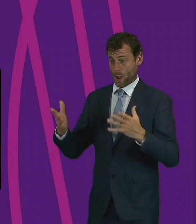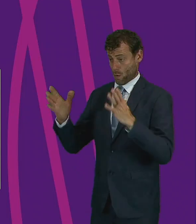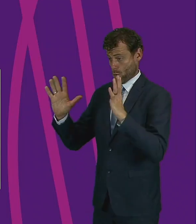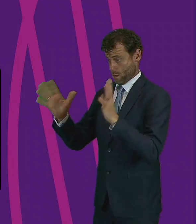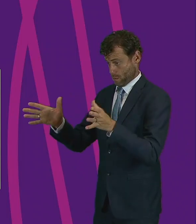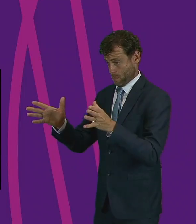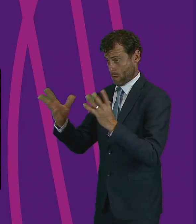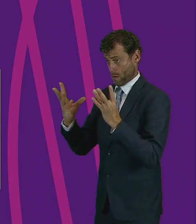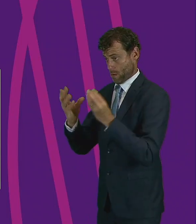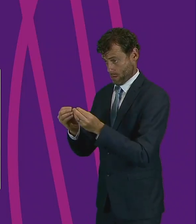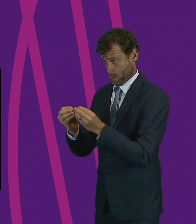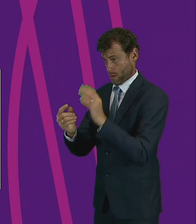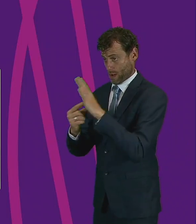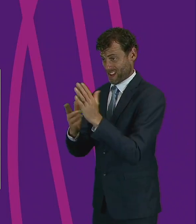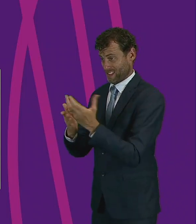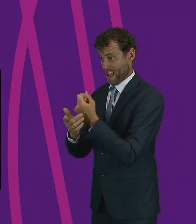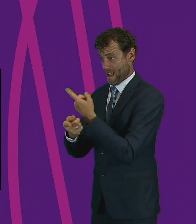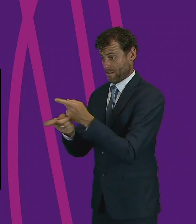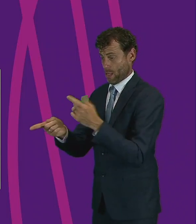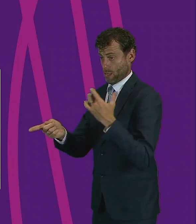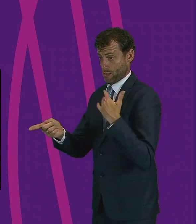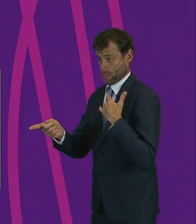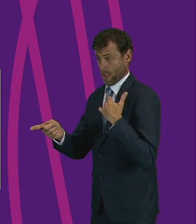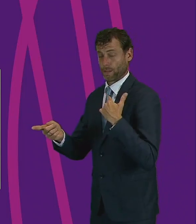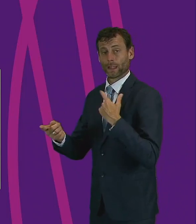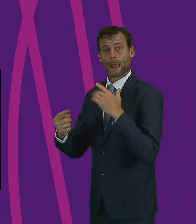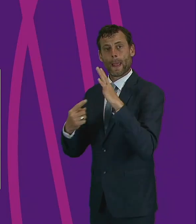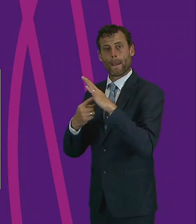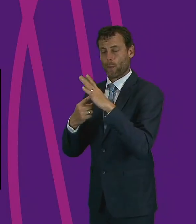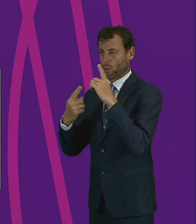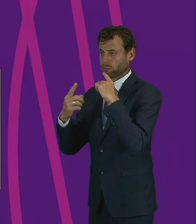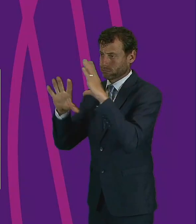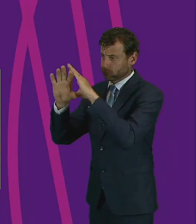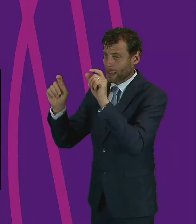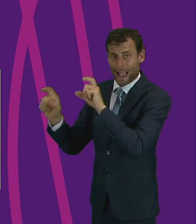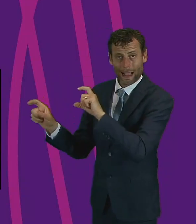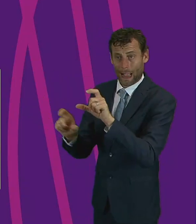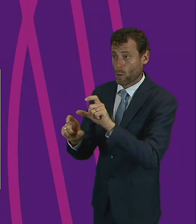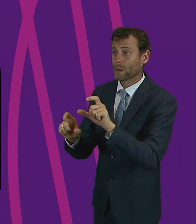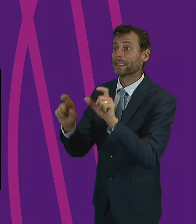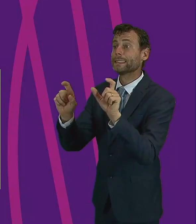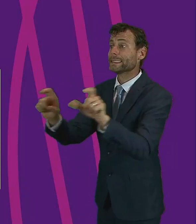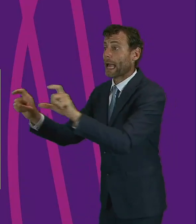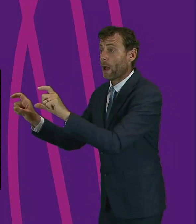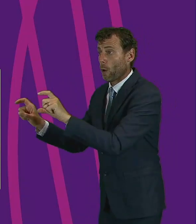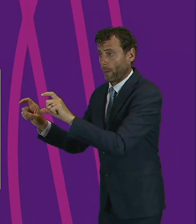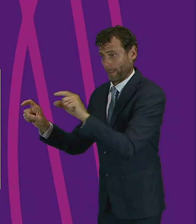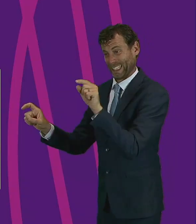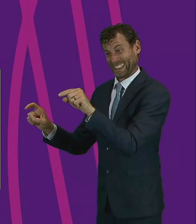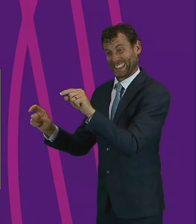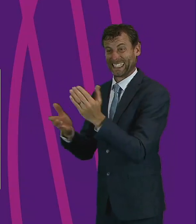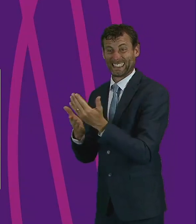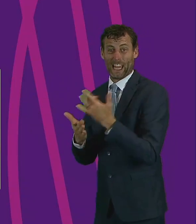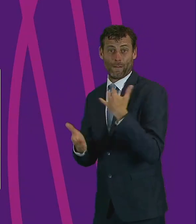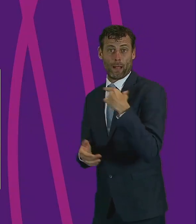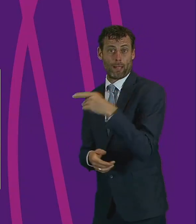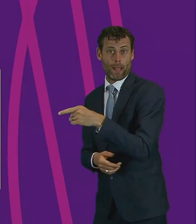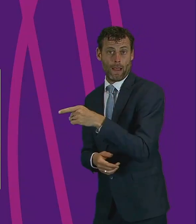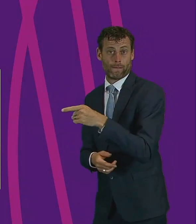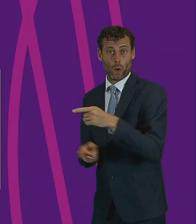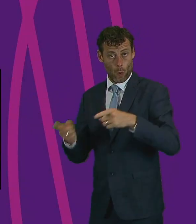core message always remains the same: stay home and save lives. The difficult sacrifices we are all making in our communities